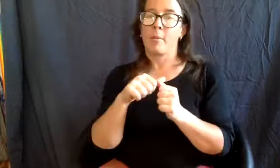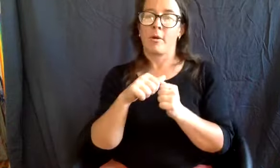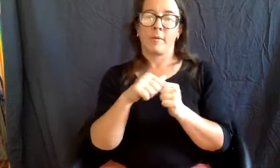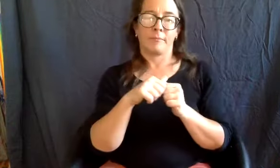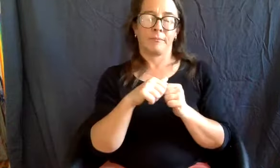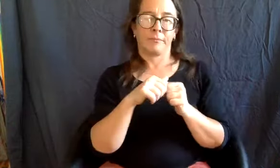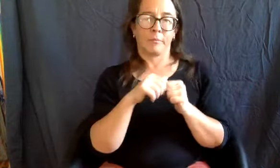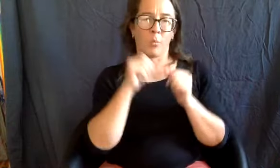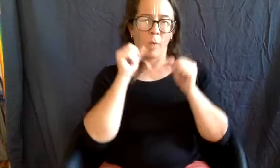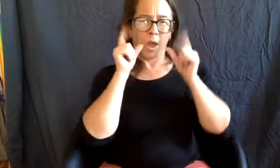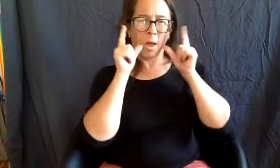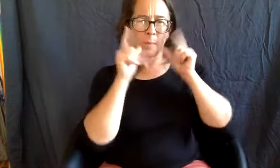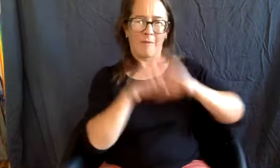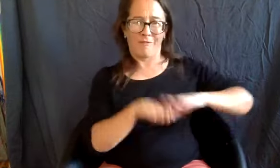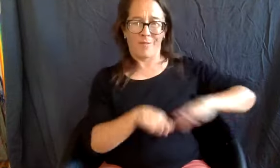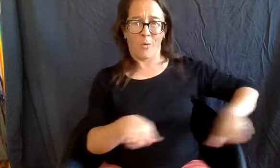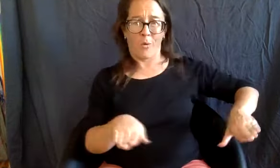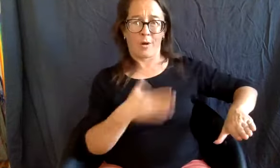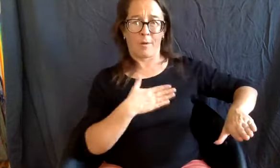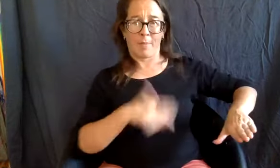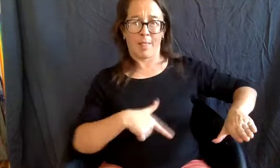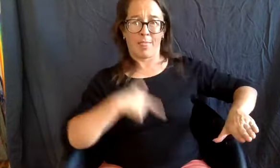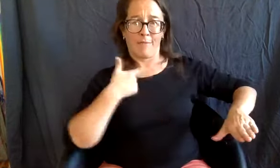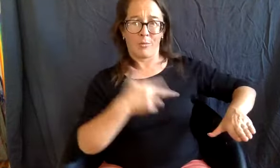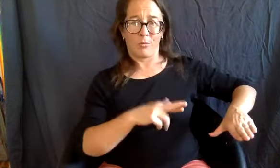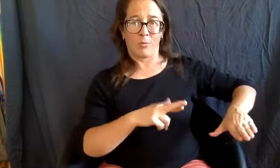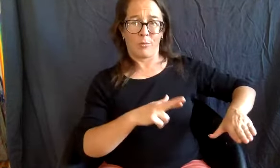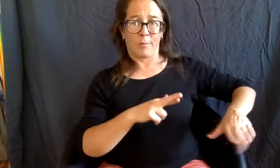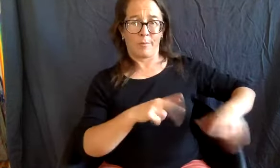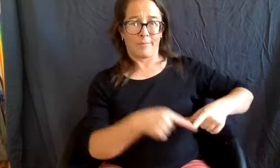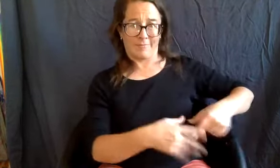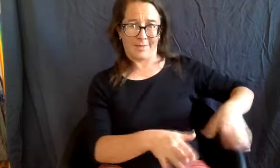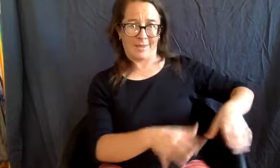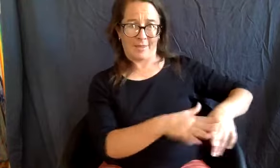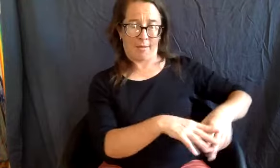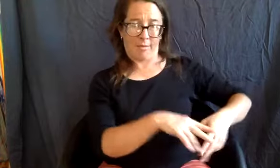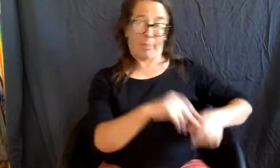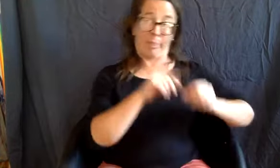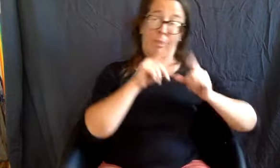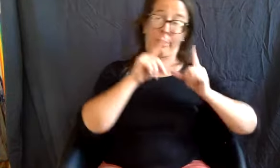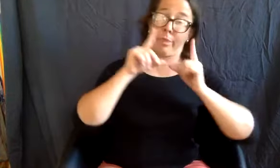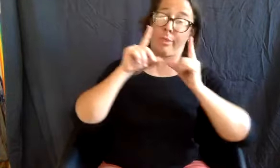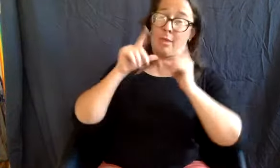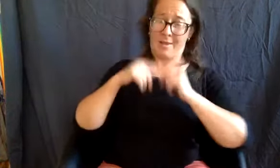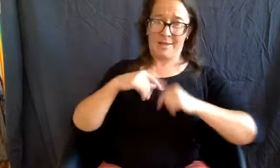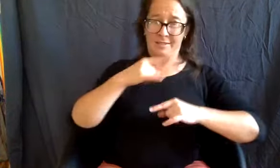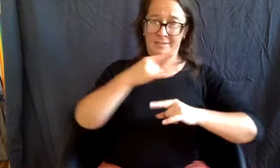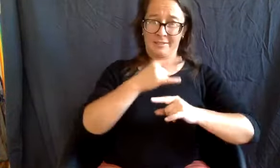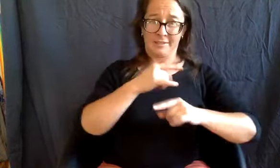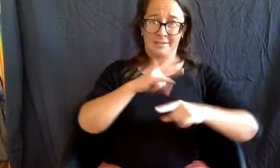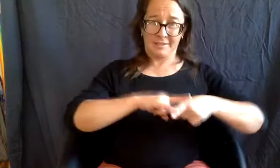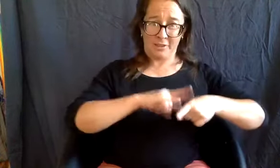die. And I just let go of it. I said, okay, this is how it ends for me. And I just gave into it, and I drank and I drank and I